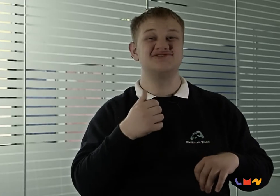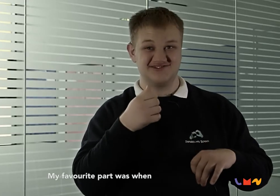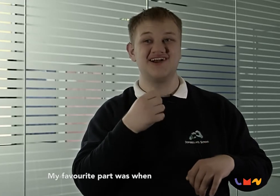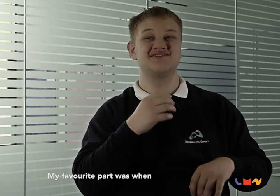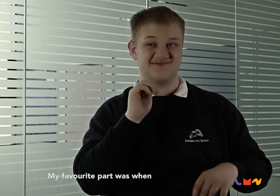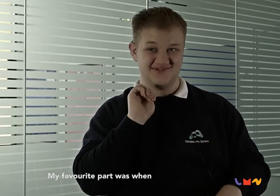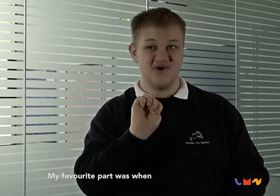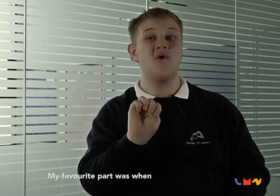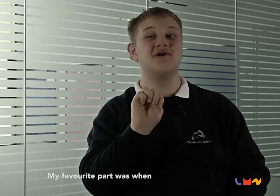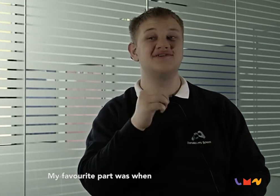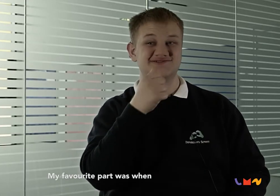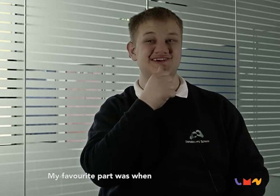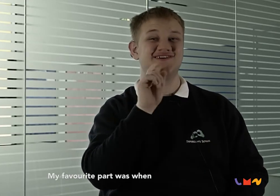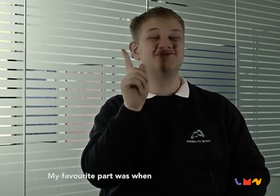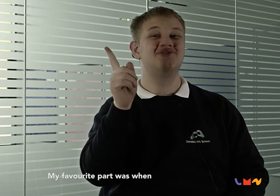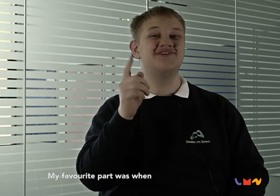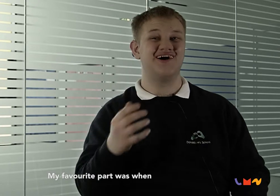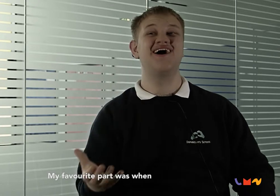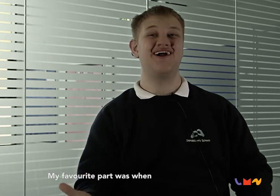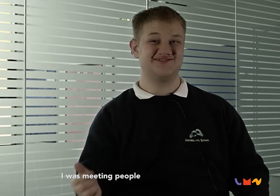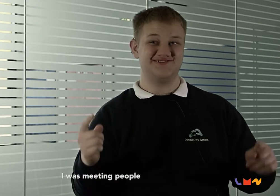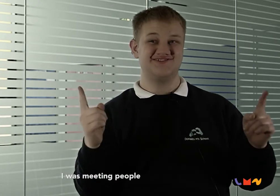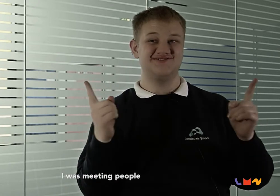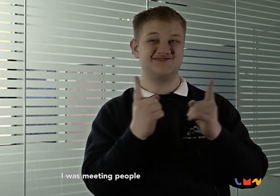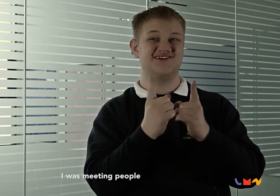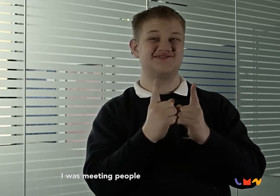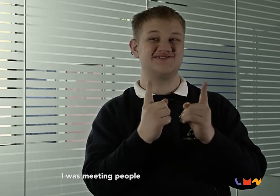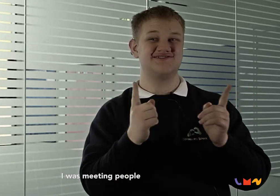So my favourite part was when I was meeting people